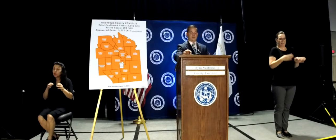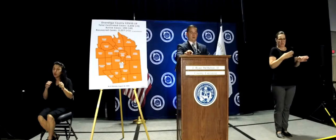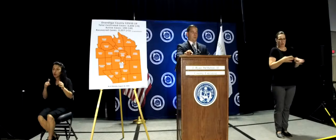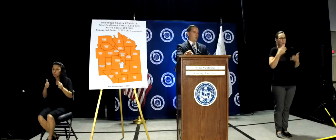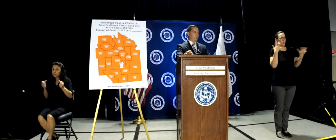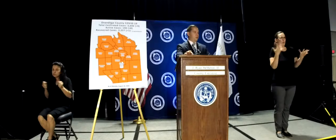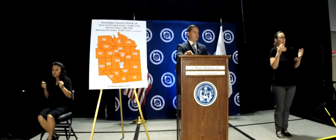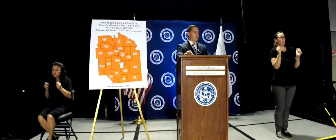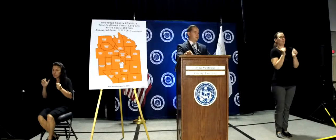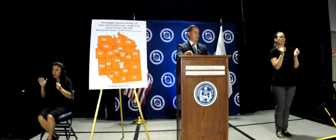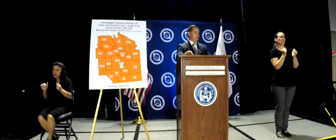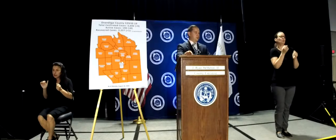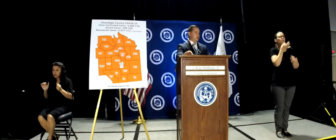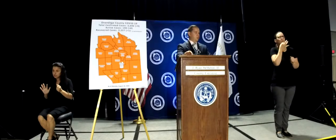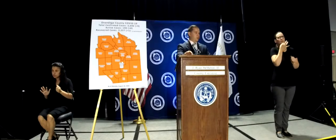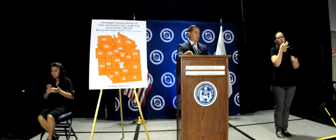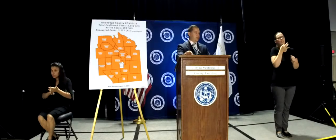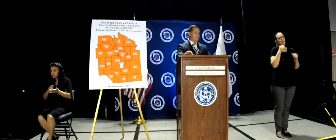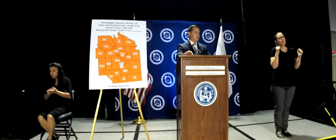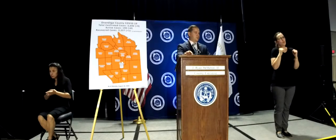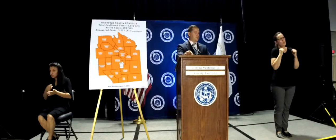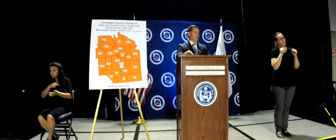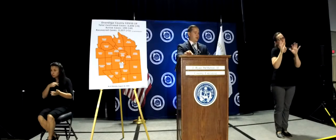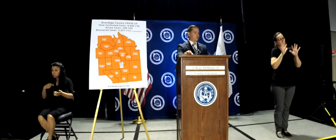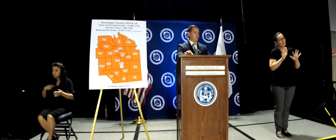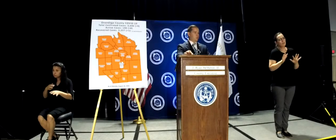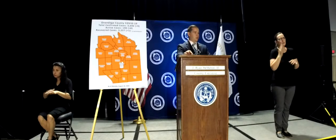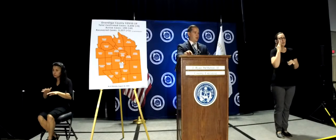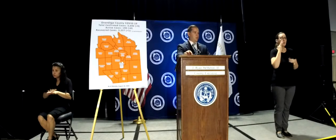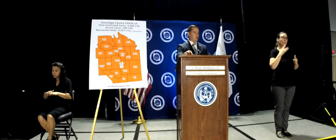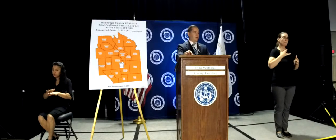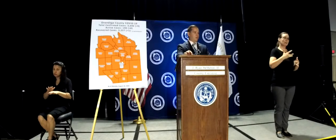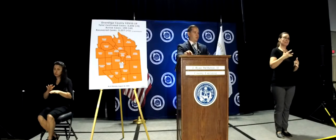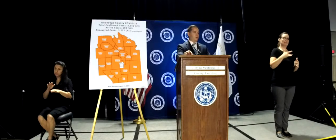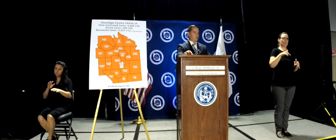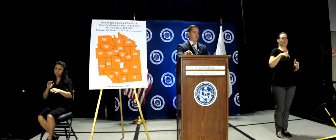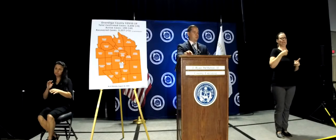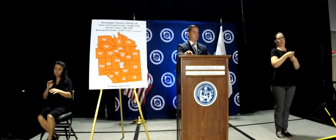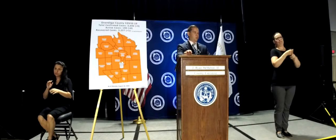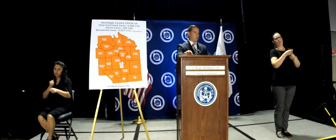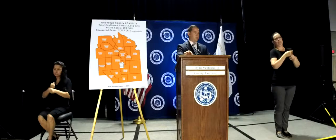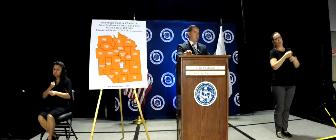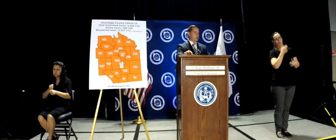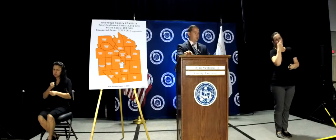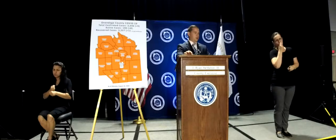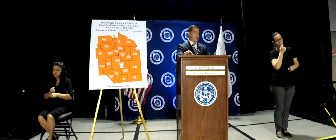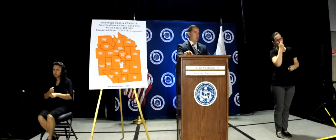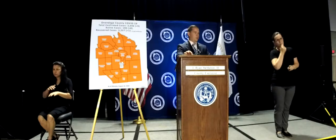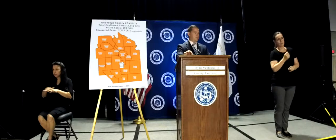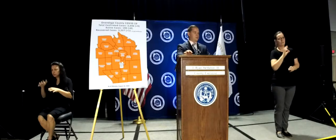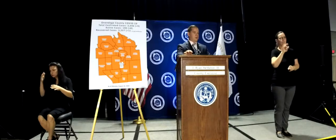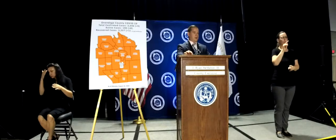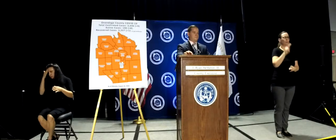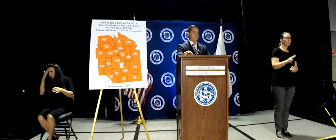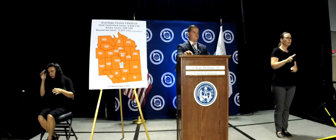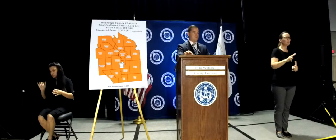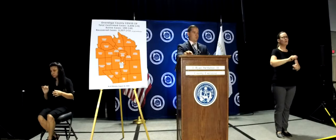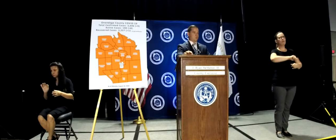things get a little bit more busy in the wintertime just because you're going to have to rule out other respiratory